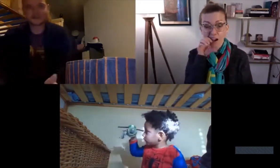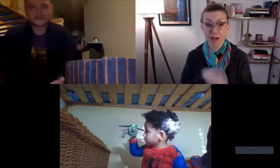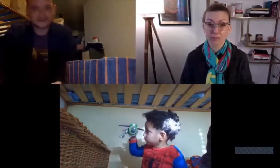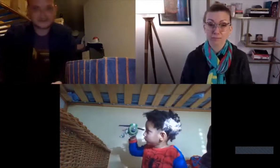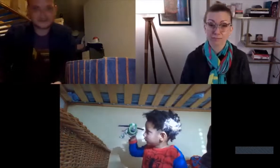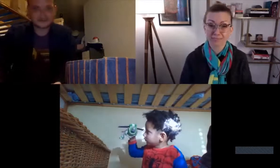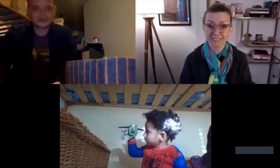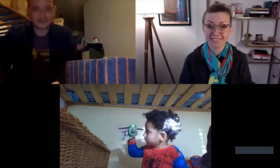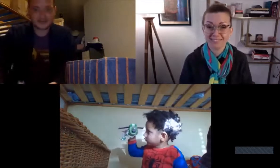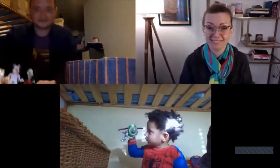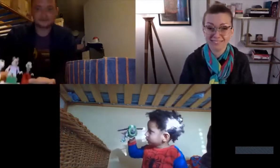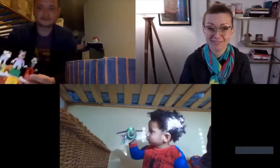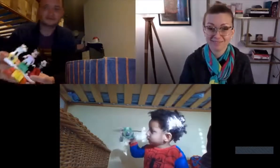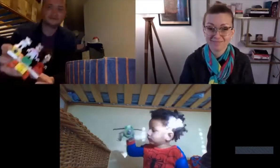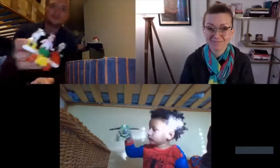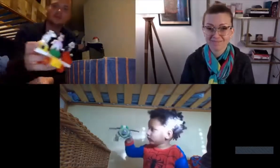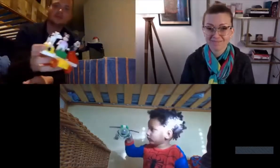Are you hungry?